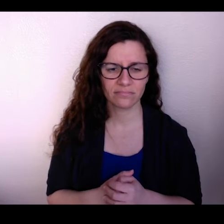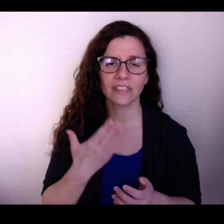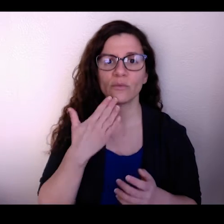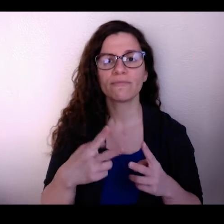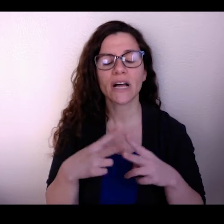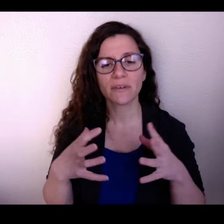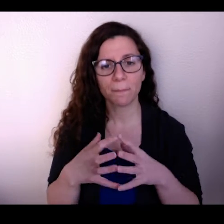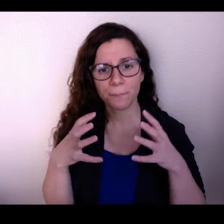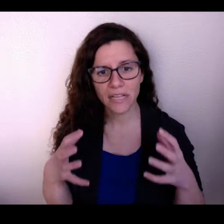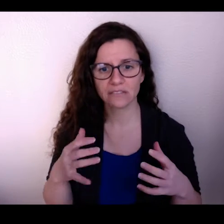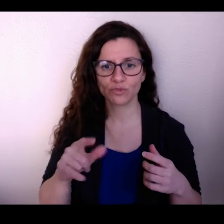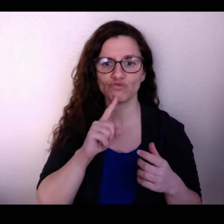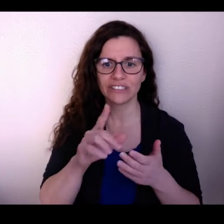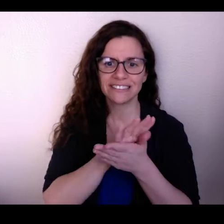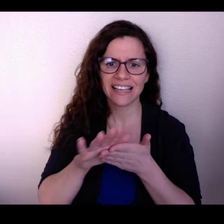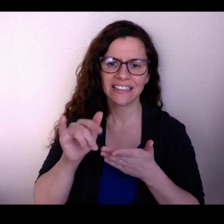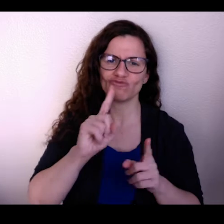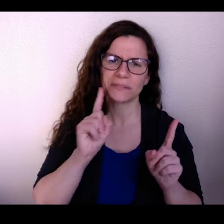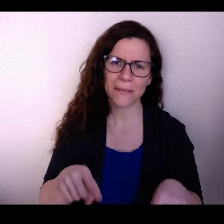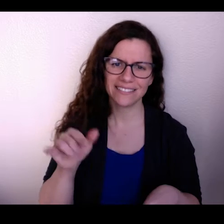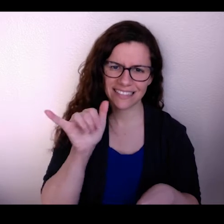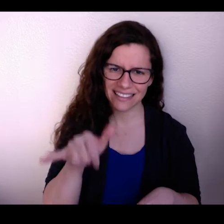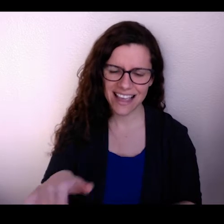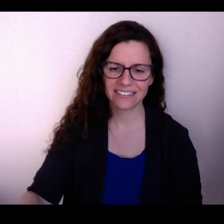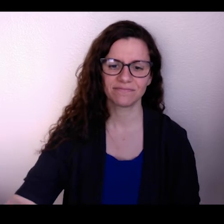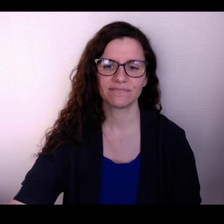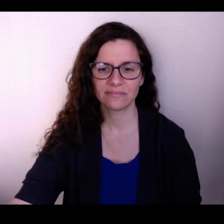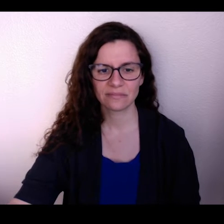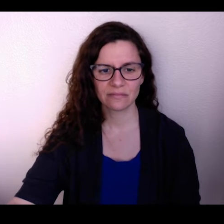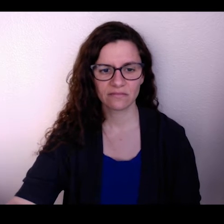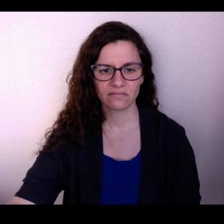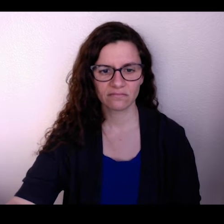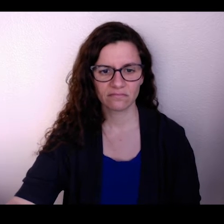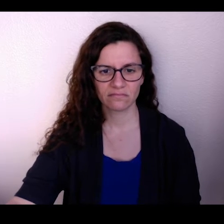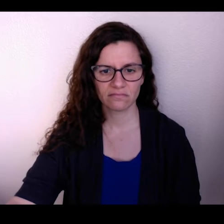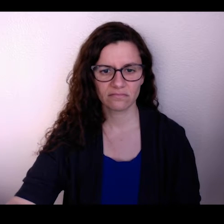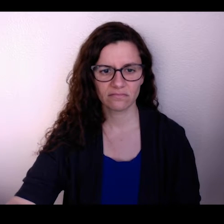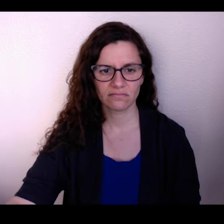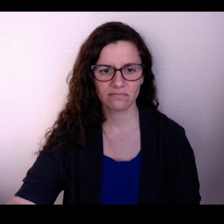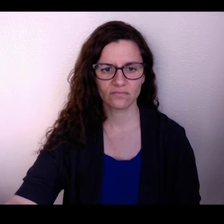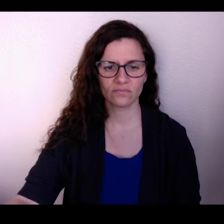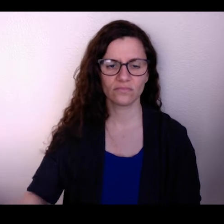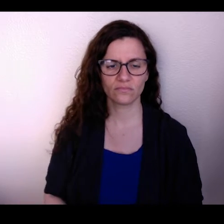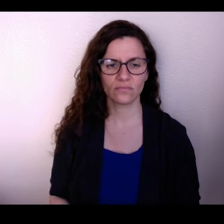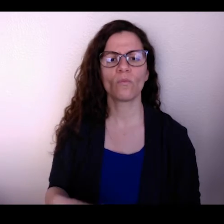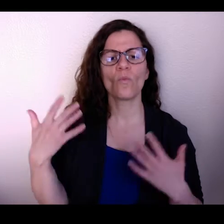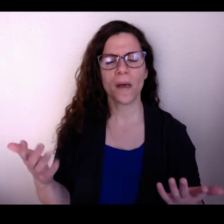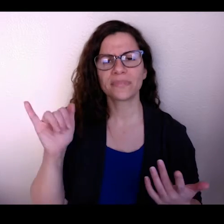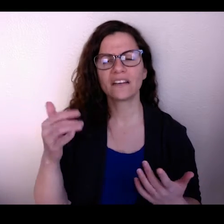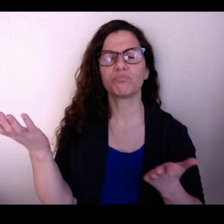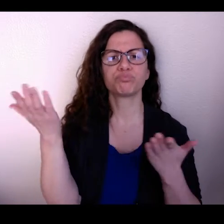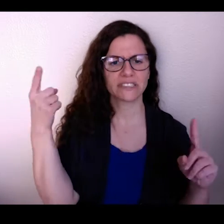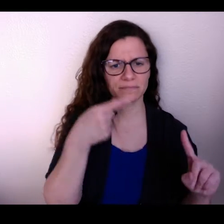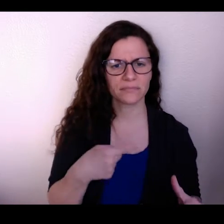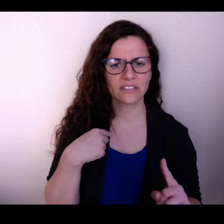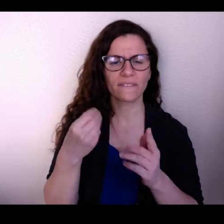Sure. Thank you very much. That's really, really nice that you responded like that. And